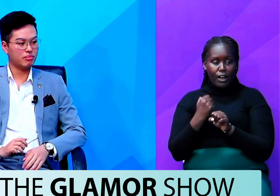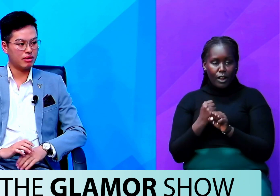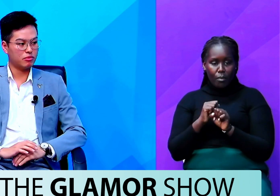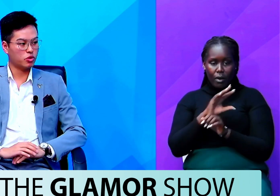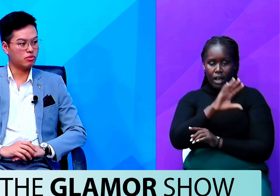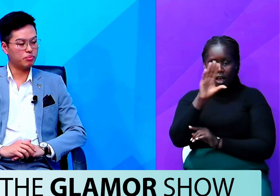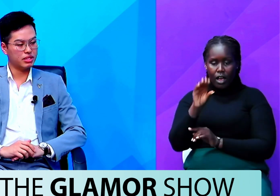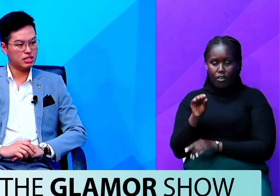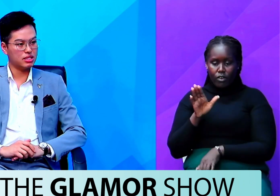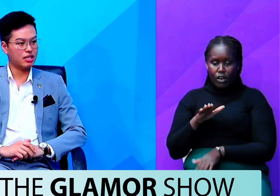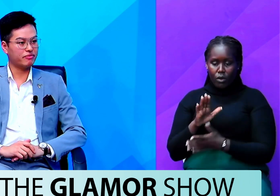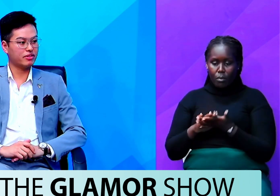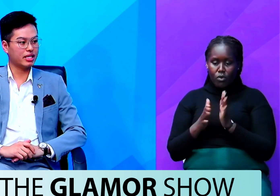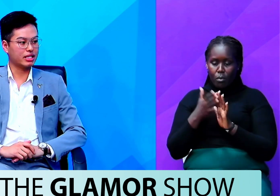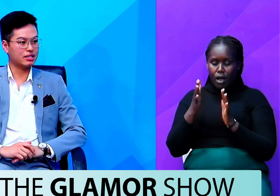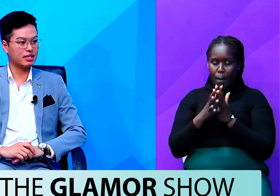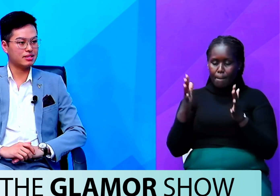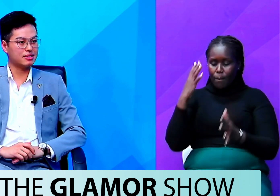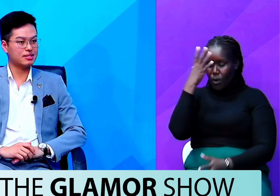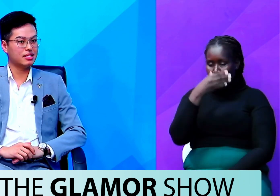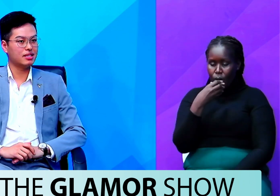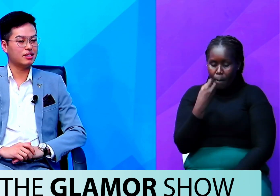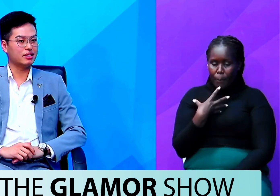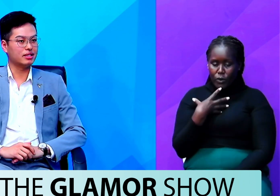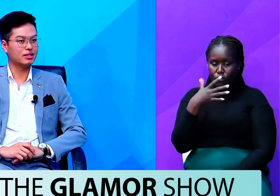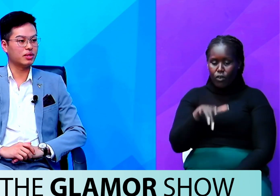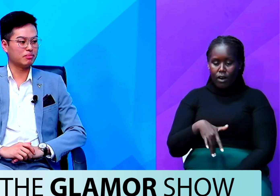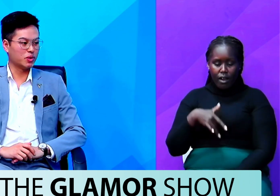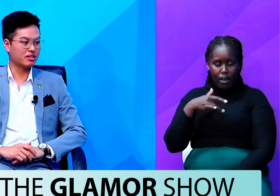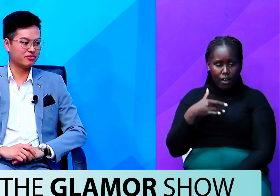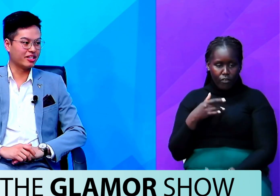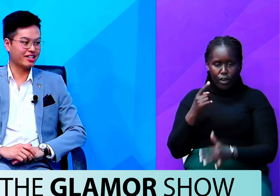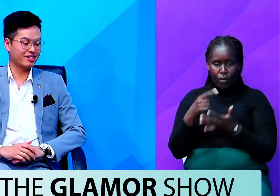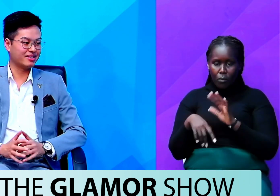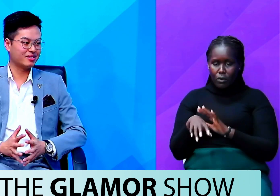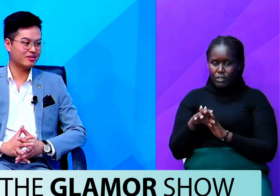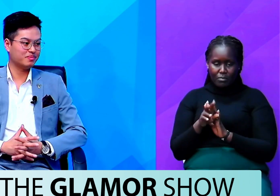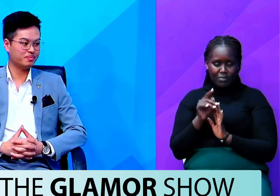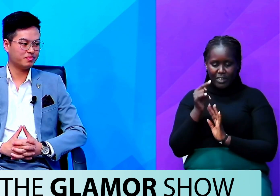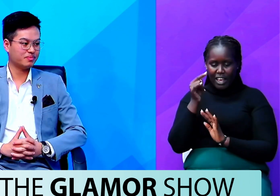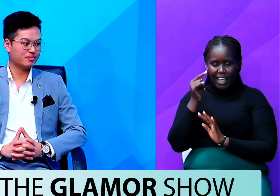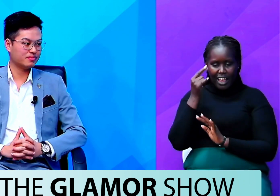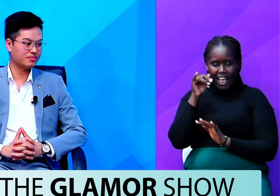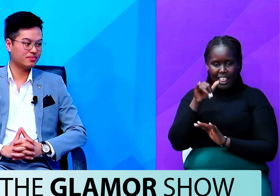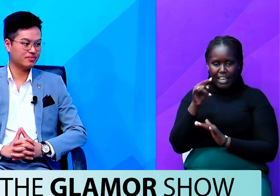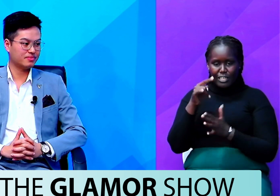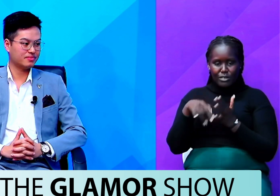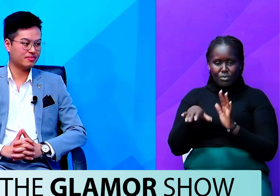African women look more pretty. I feel like that's what I'm looking for here.